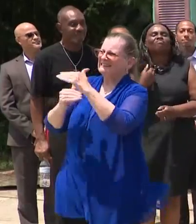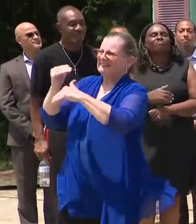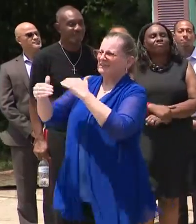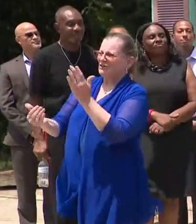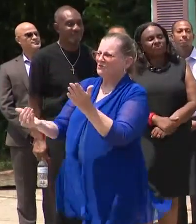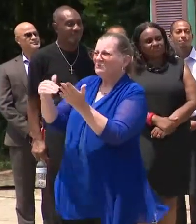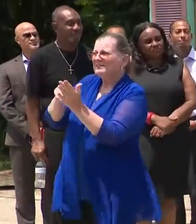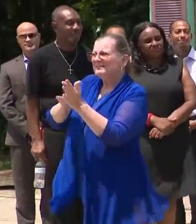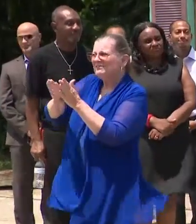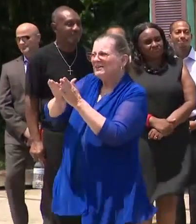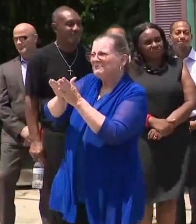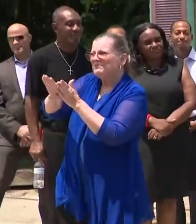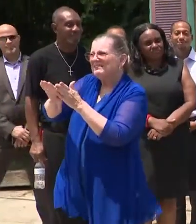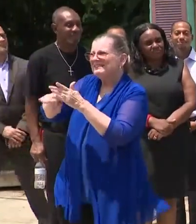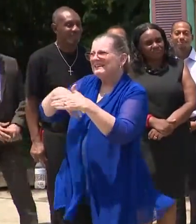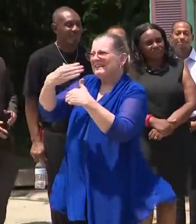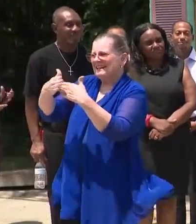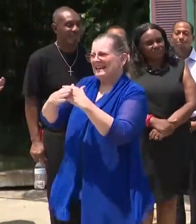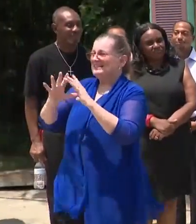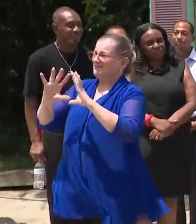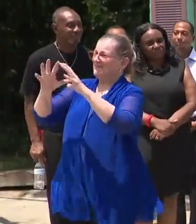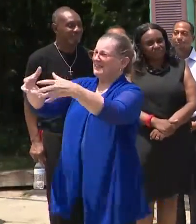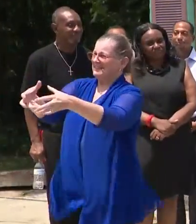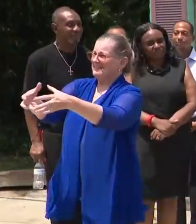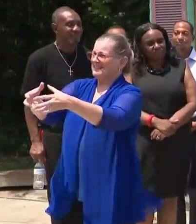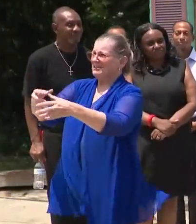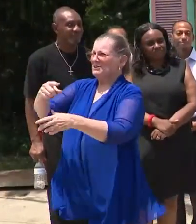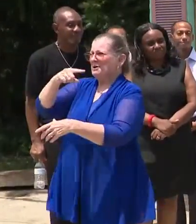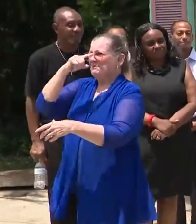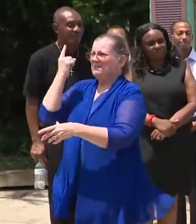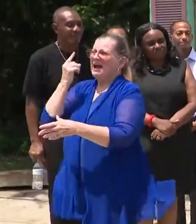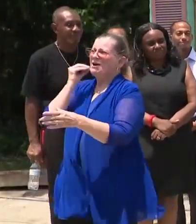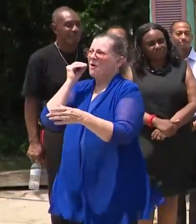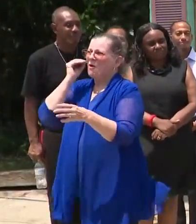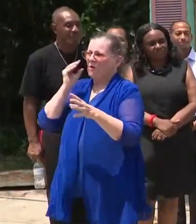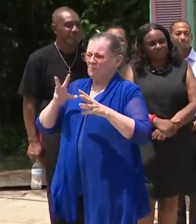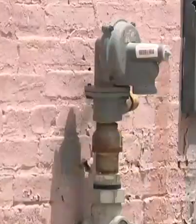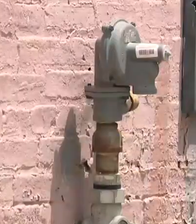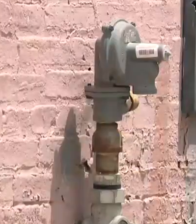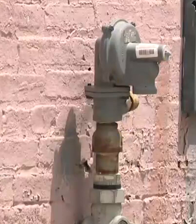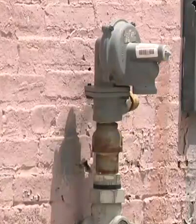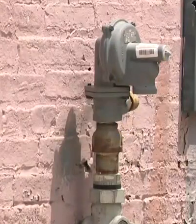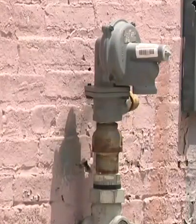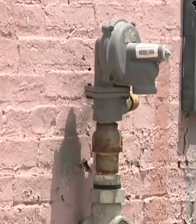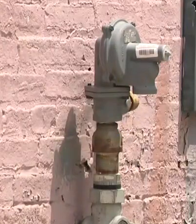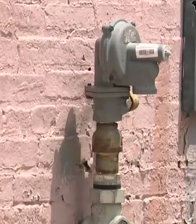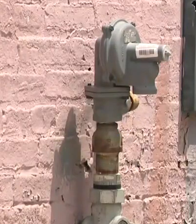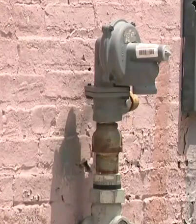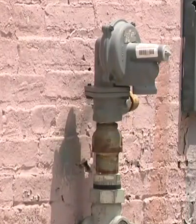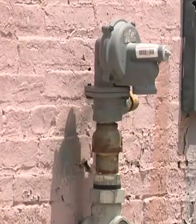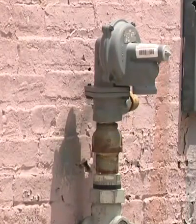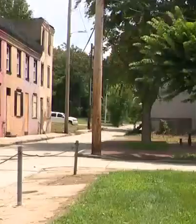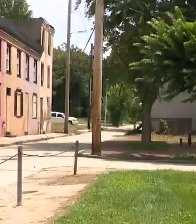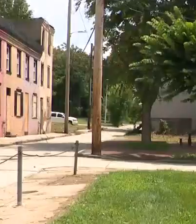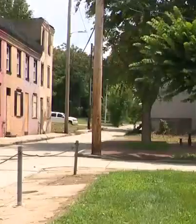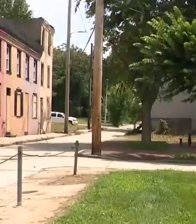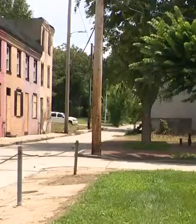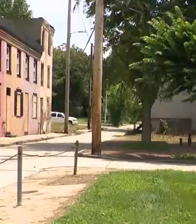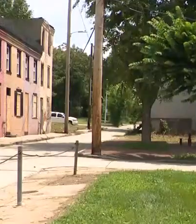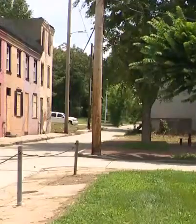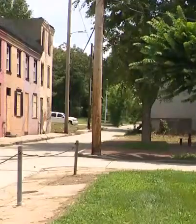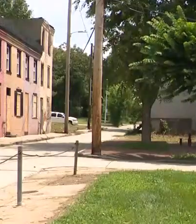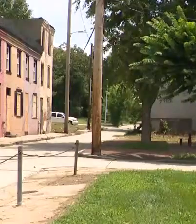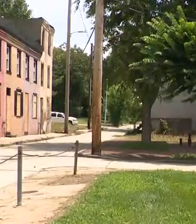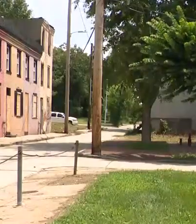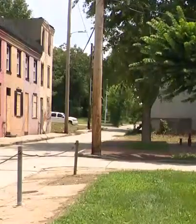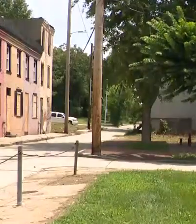next phase and help foster black home ownership right here in Poppleton. Mayor Scott also announcing they will be working to develop